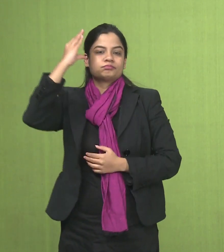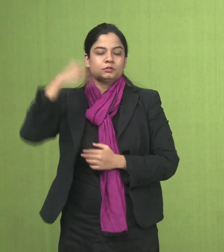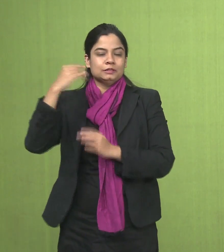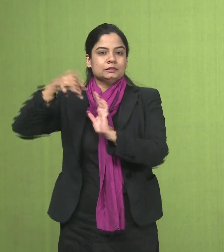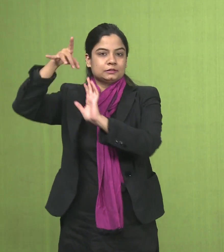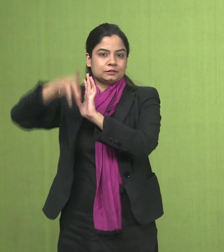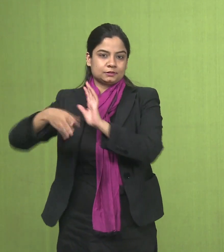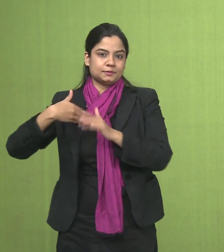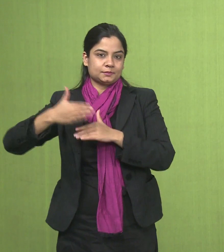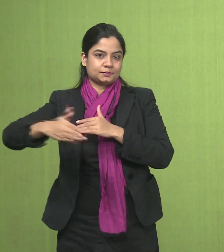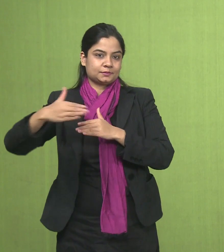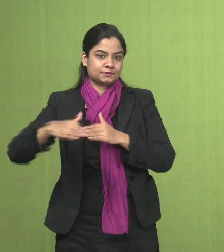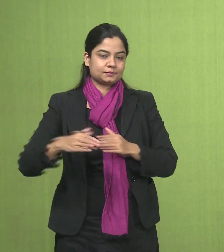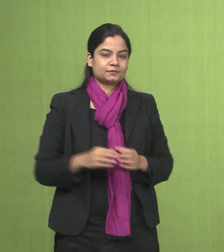services. We will discuss more about it.